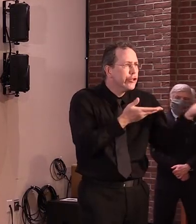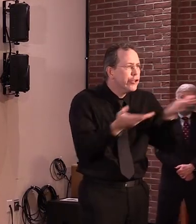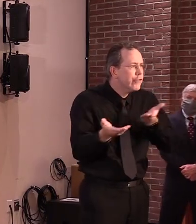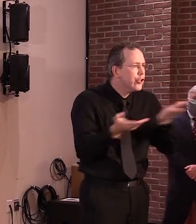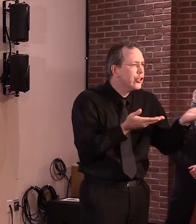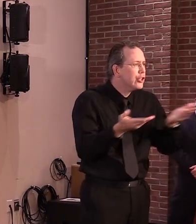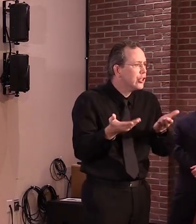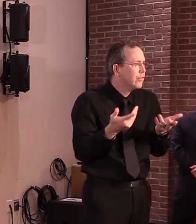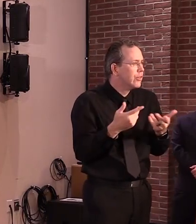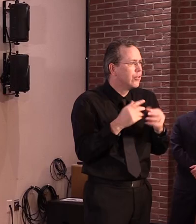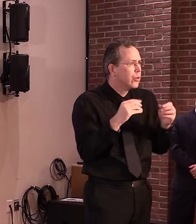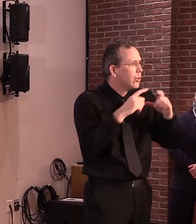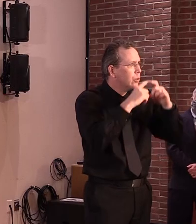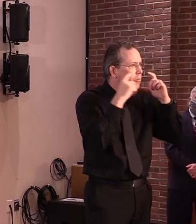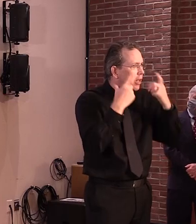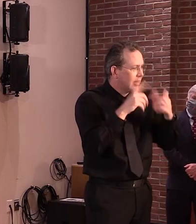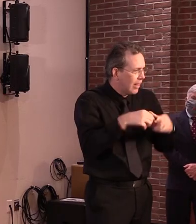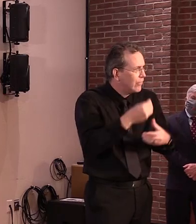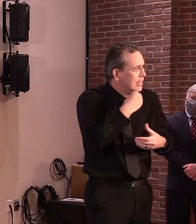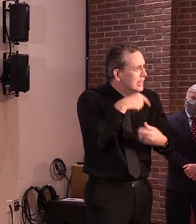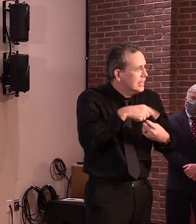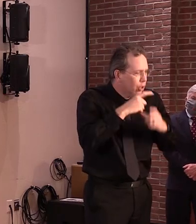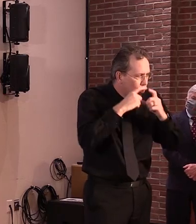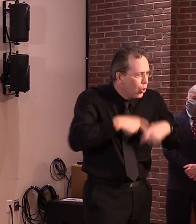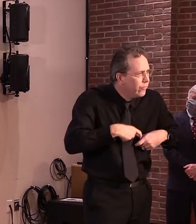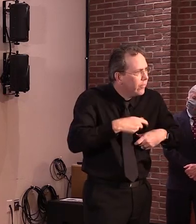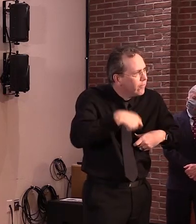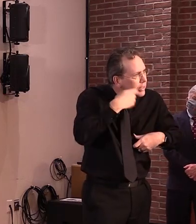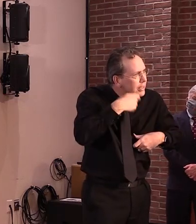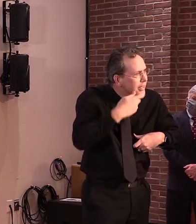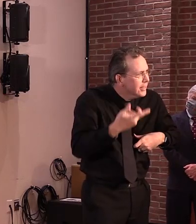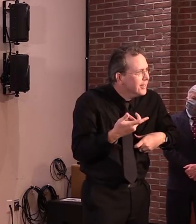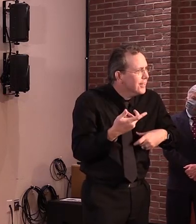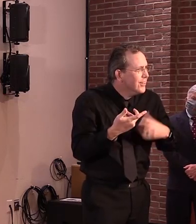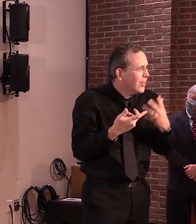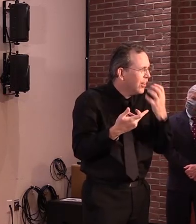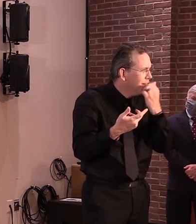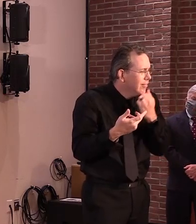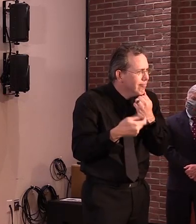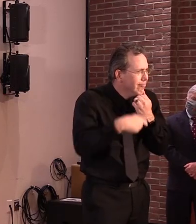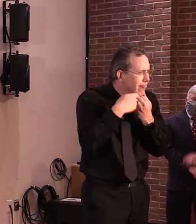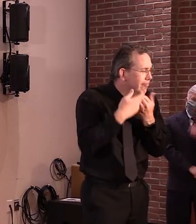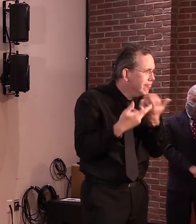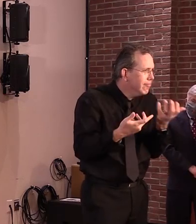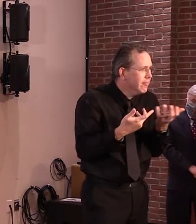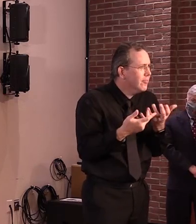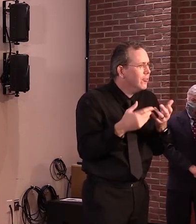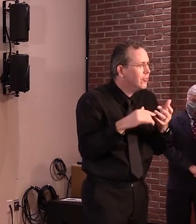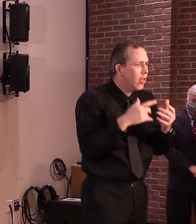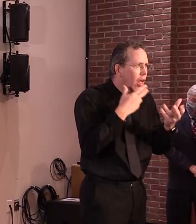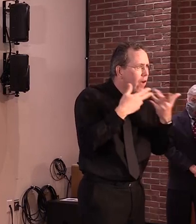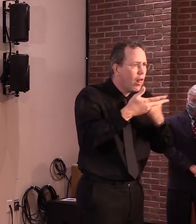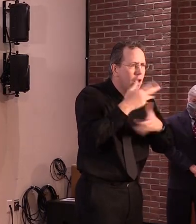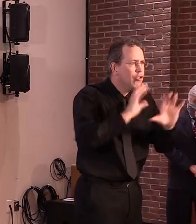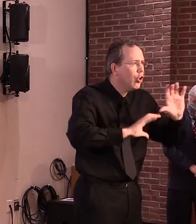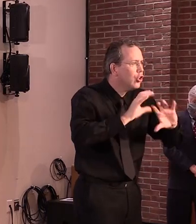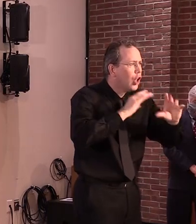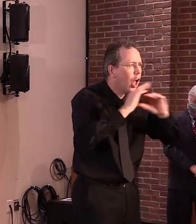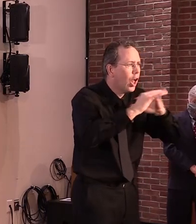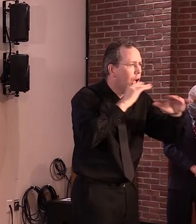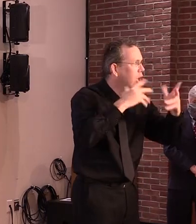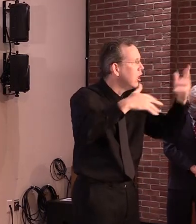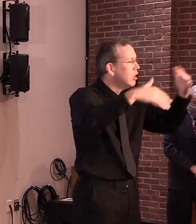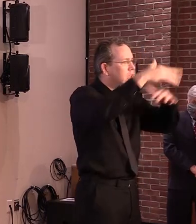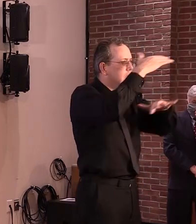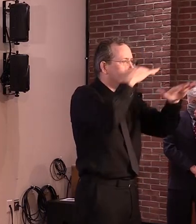have a period of time that evolves over. And there's a limited number of people that are going to be there in a certain time interval.